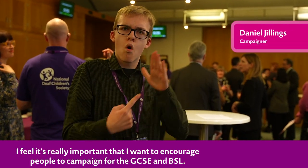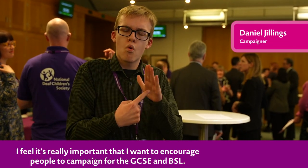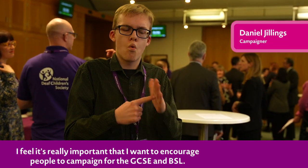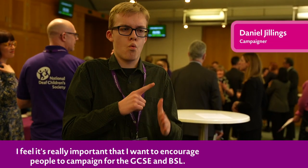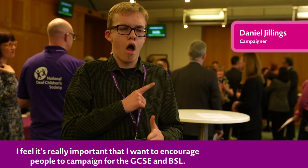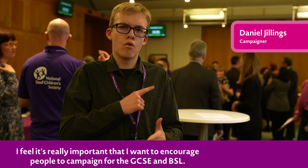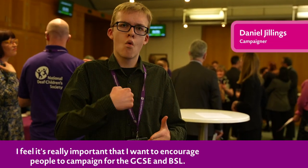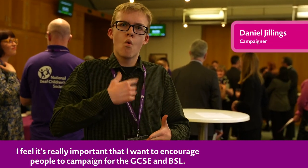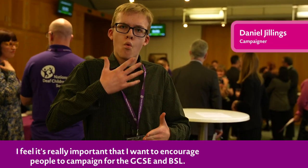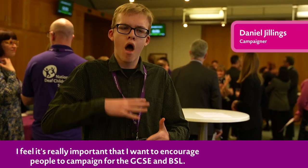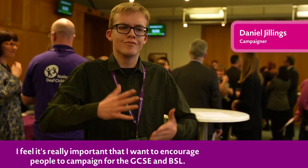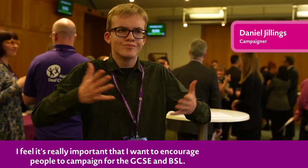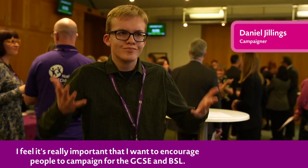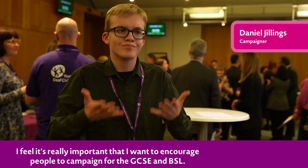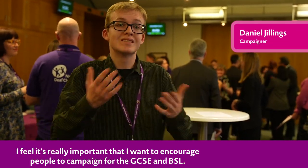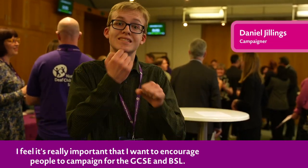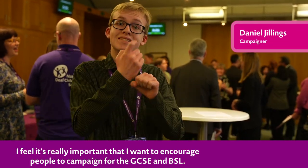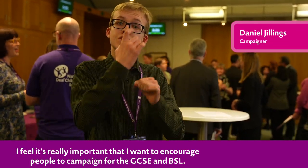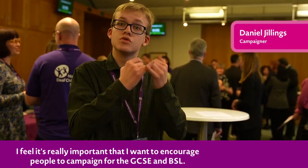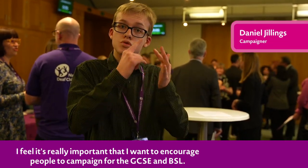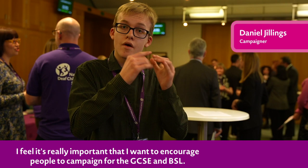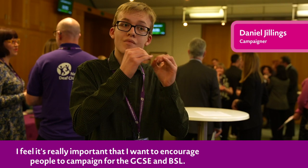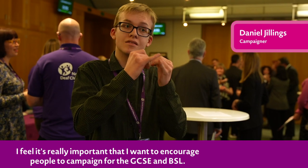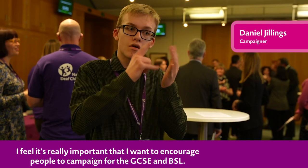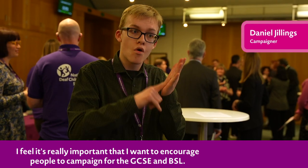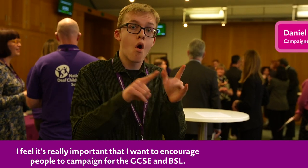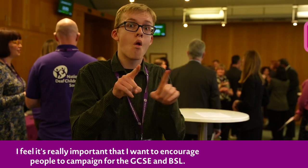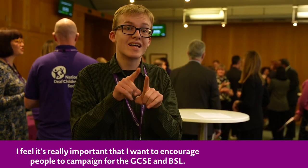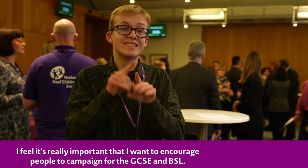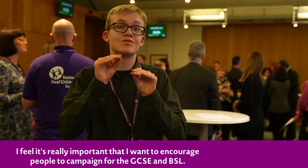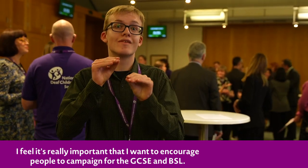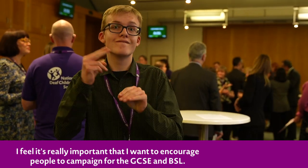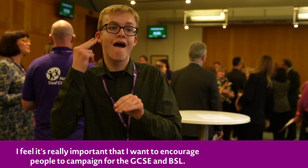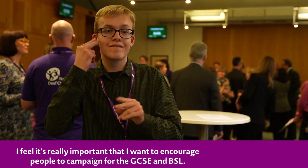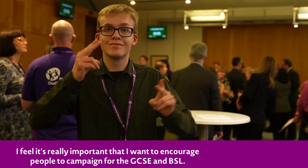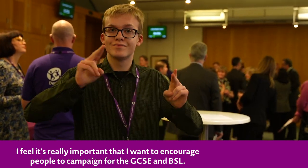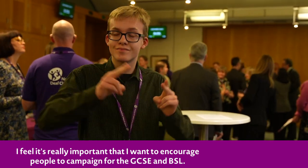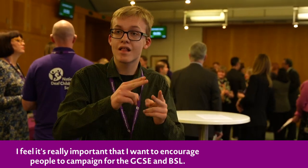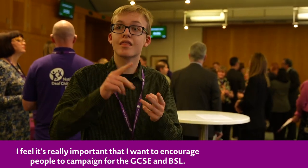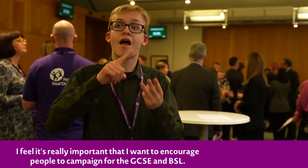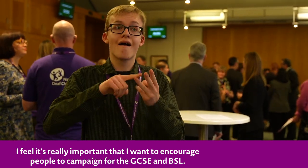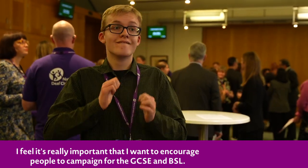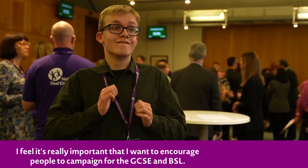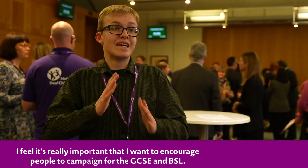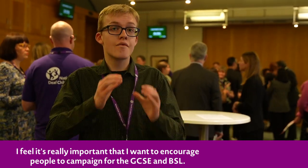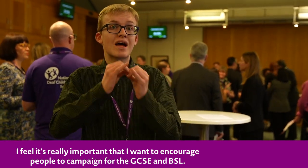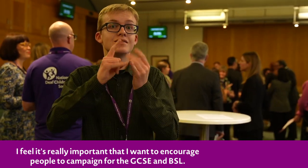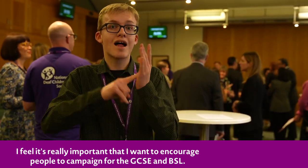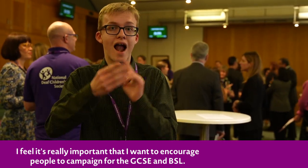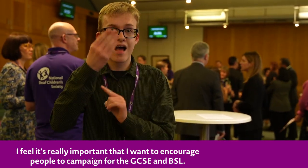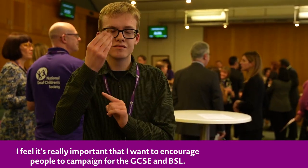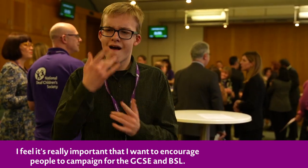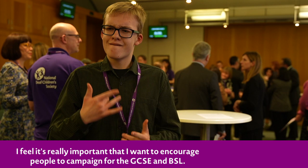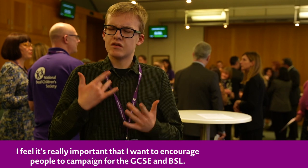I feel it's really important that I want to encourage people to campaign for the GCSE